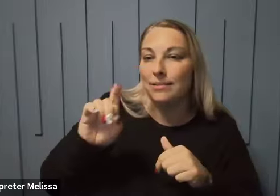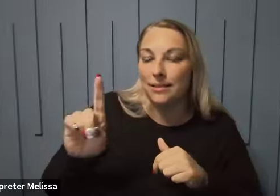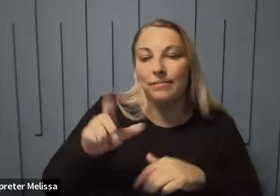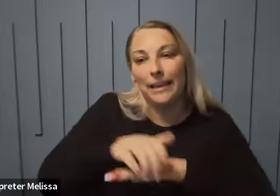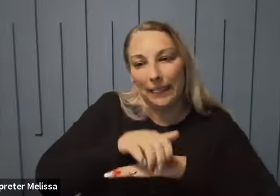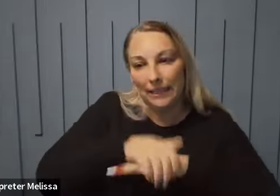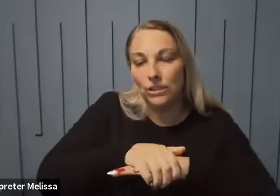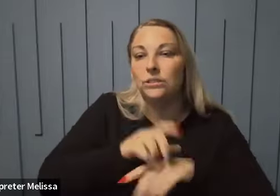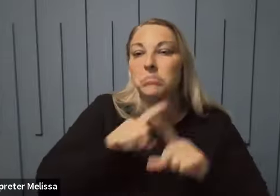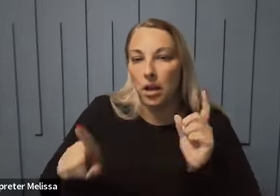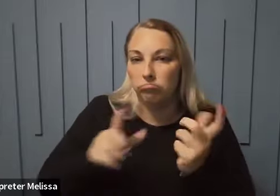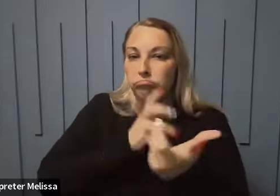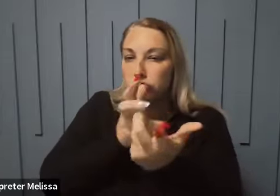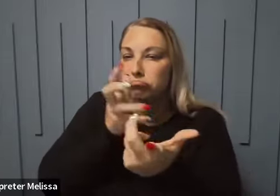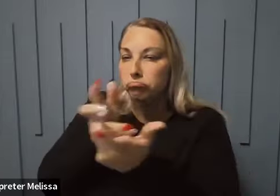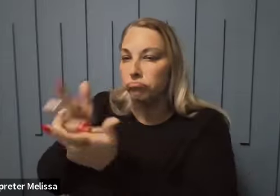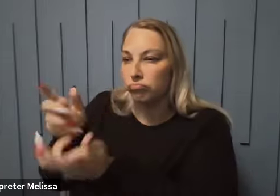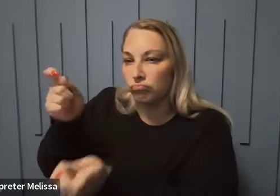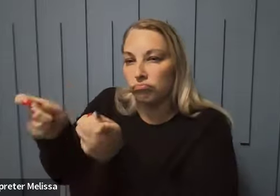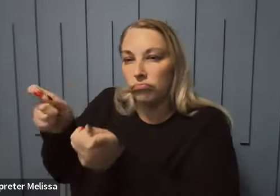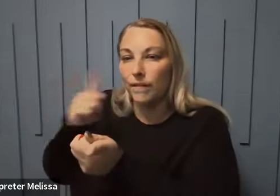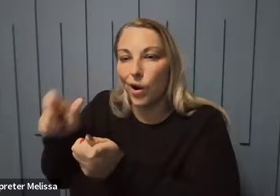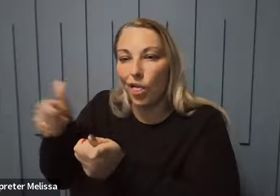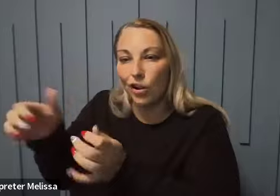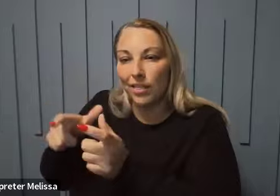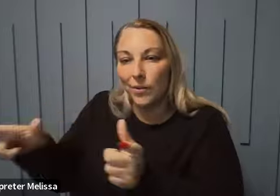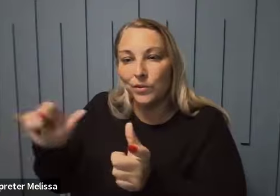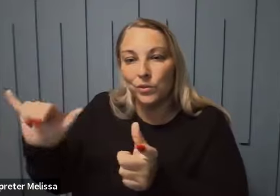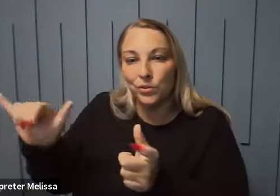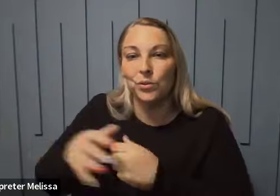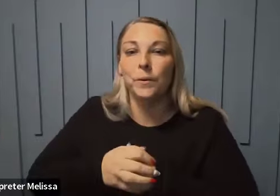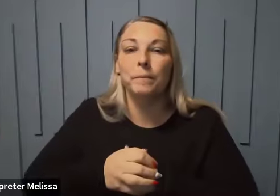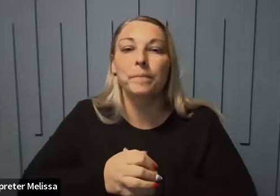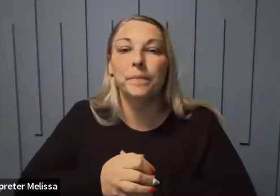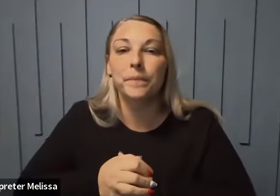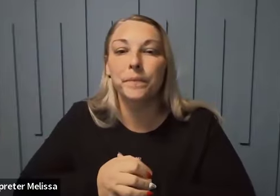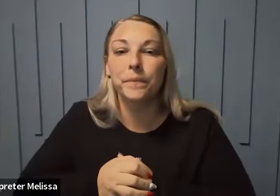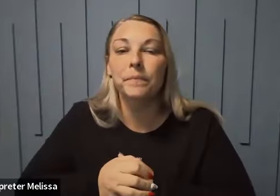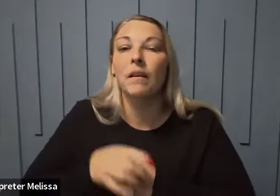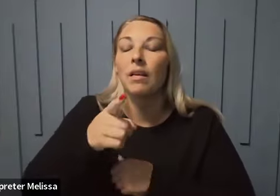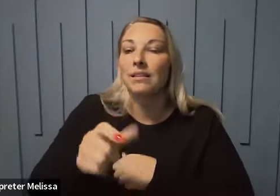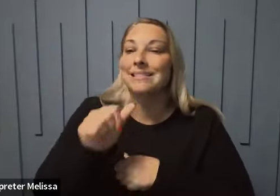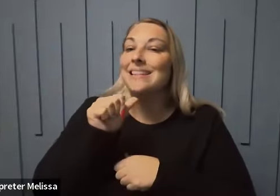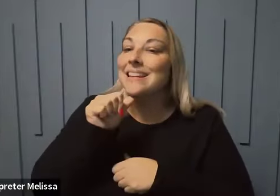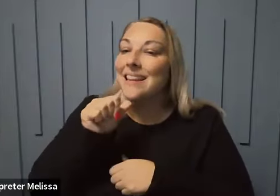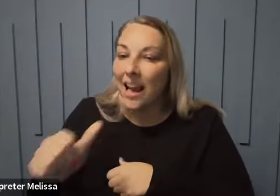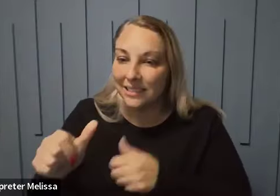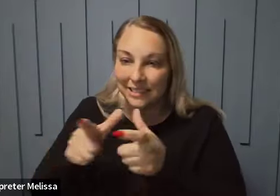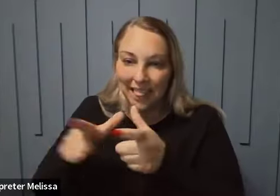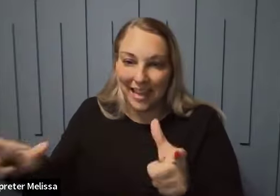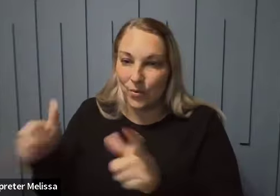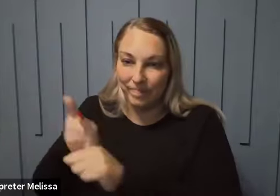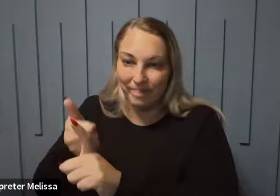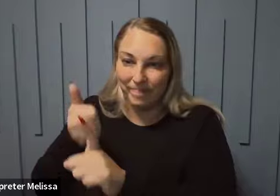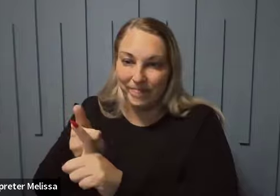languages as well. It is not a language. This was a big debate back in the beginning of our